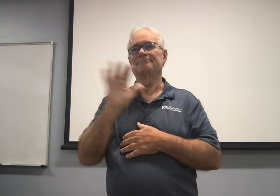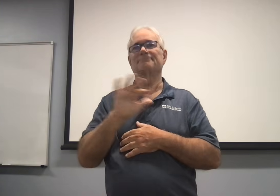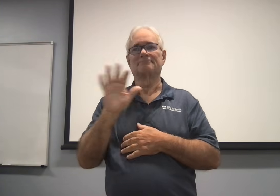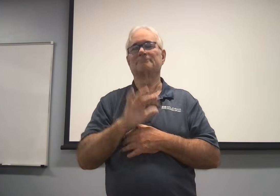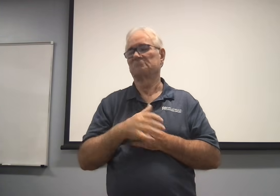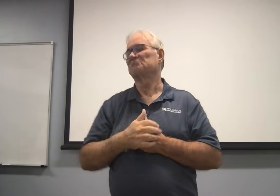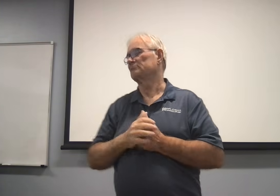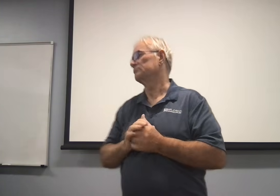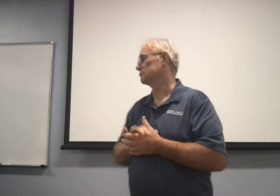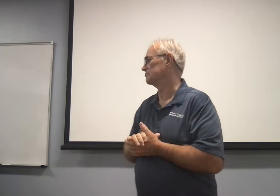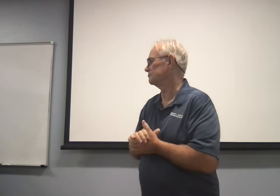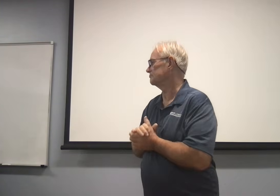that you can get good is through practice.